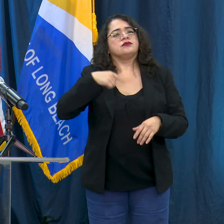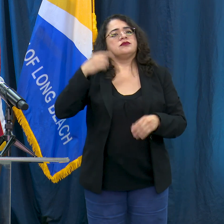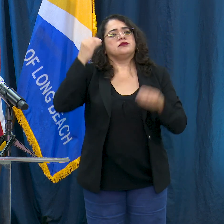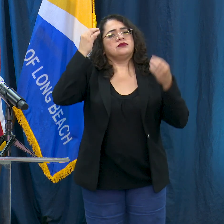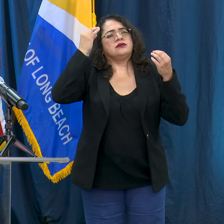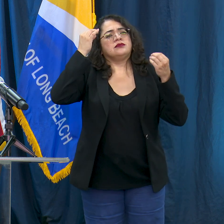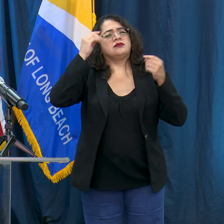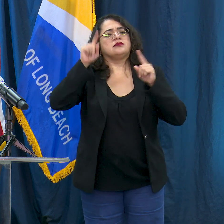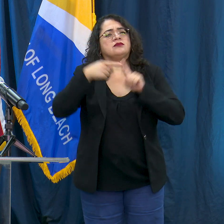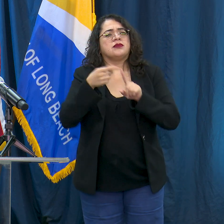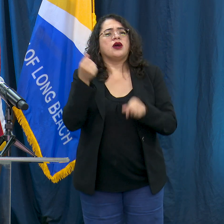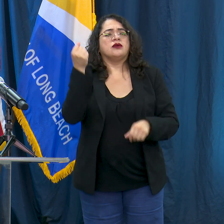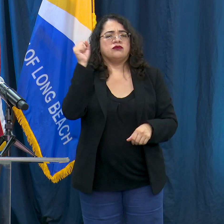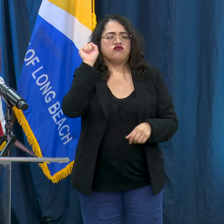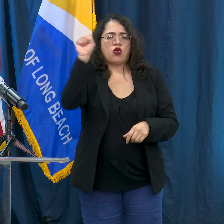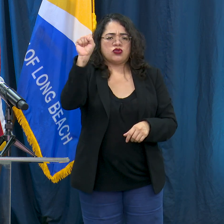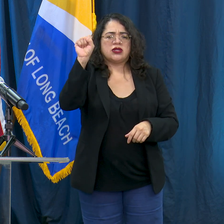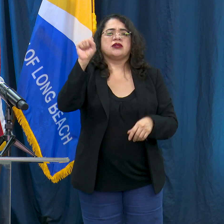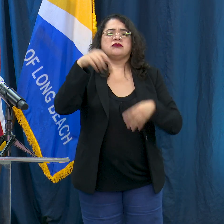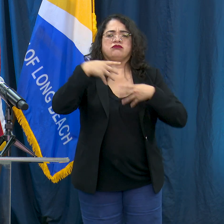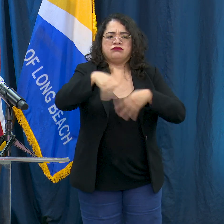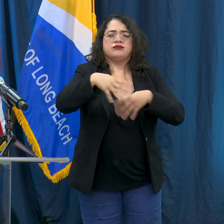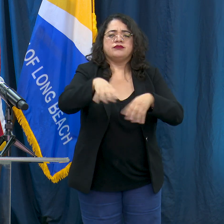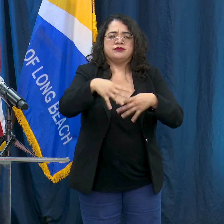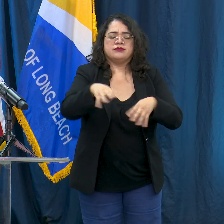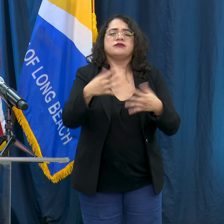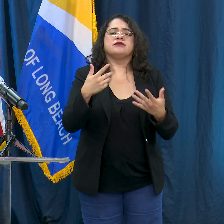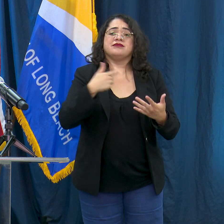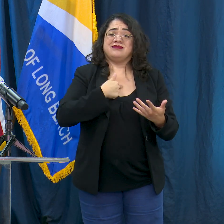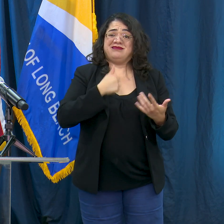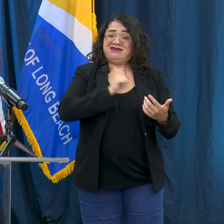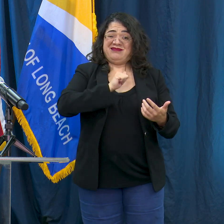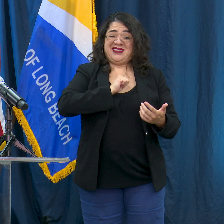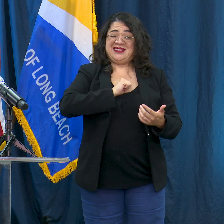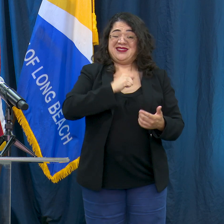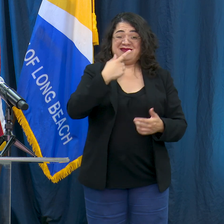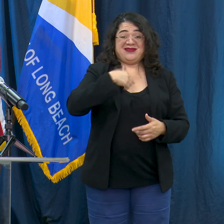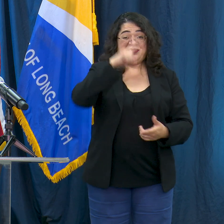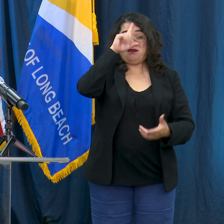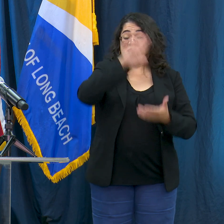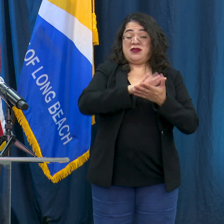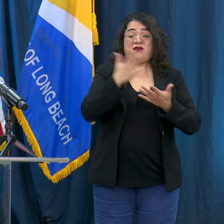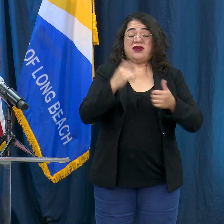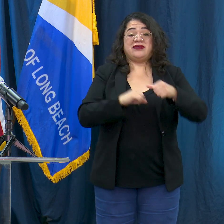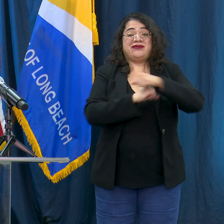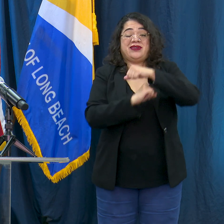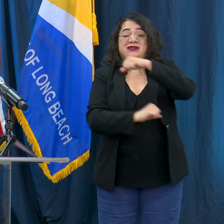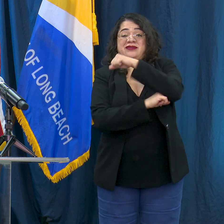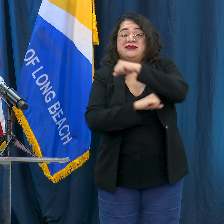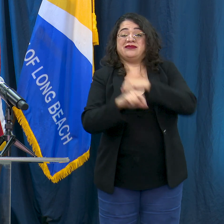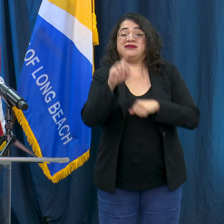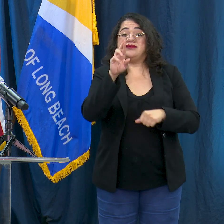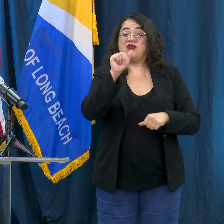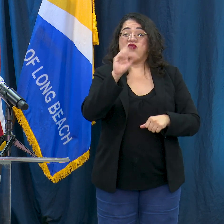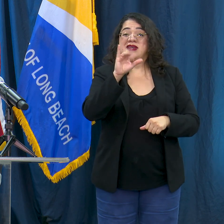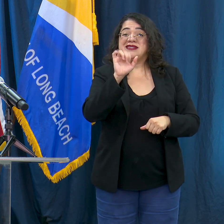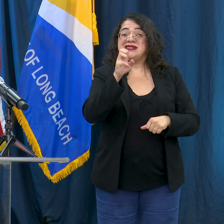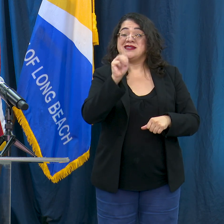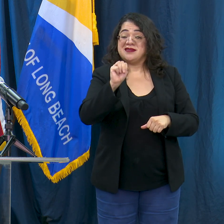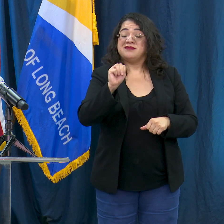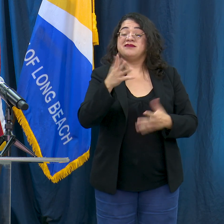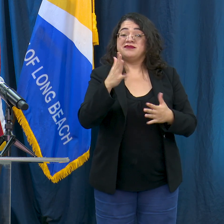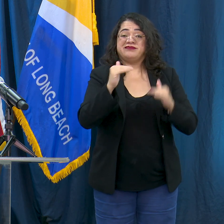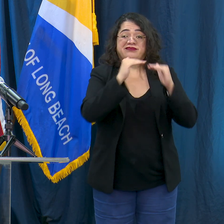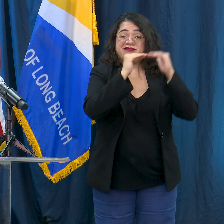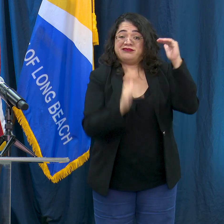level. As a public health professional, I firmly believe that racism, both individual and structural racism, as well as injustice, is a